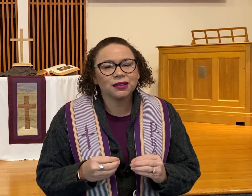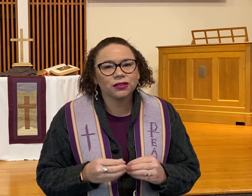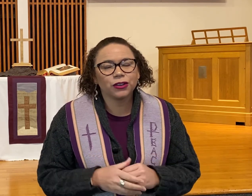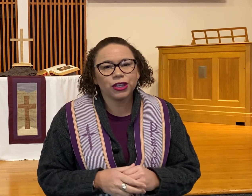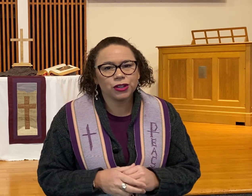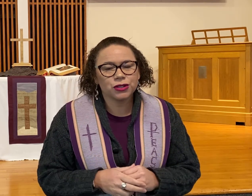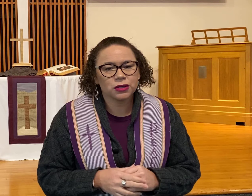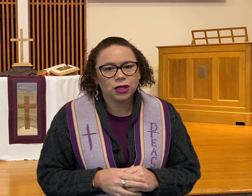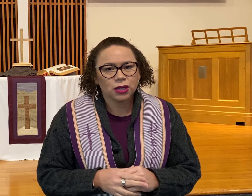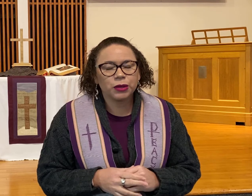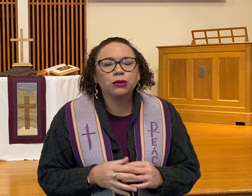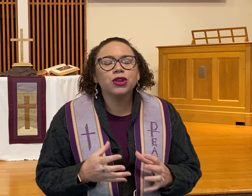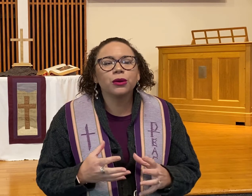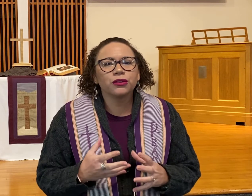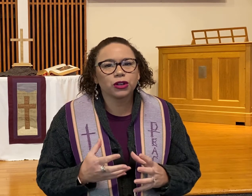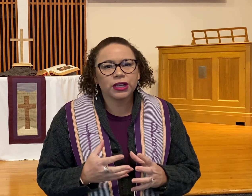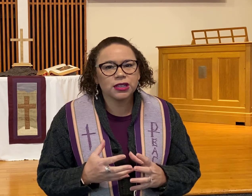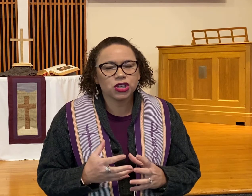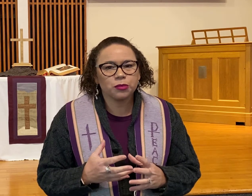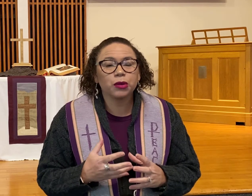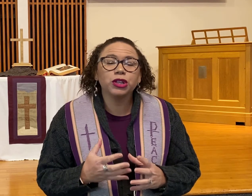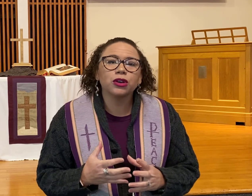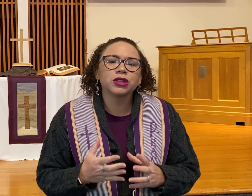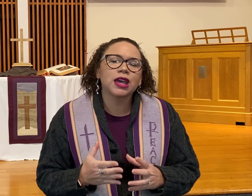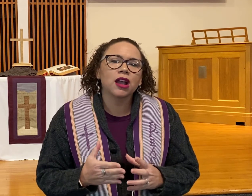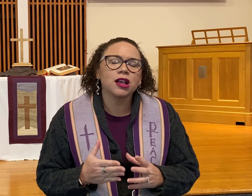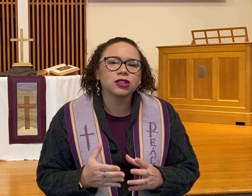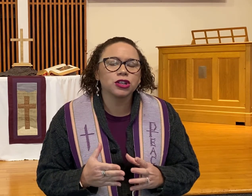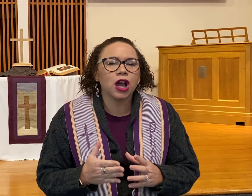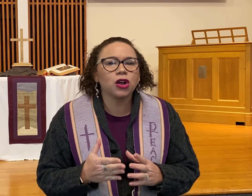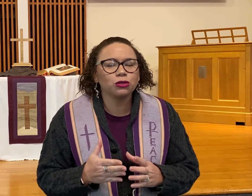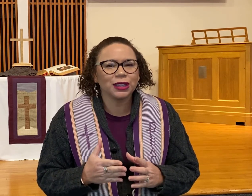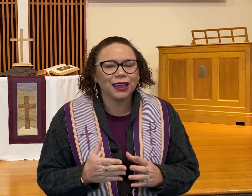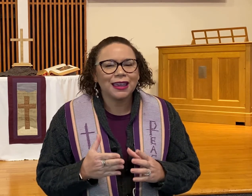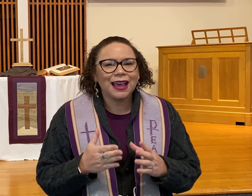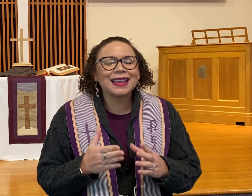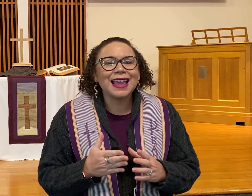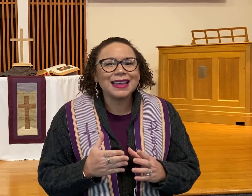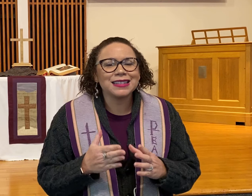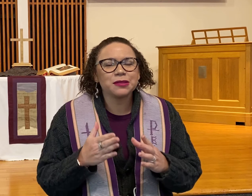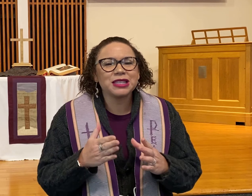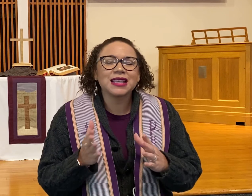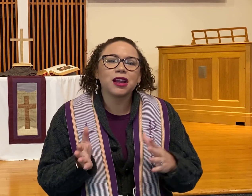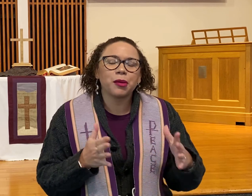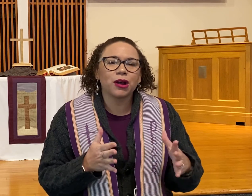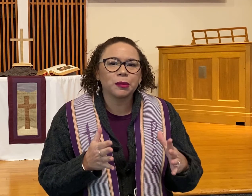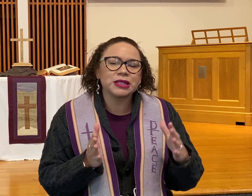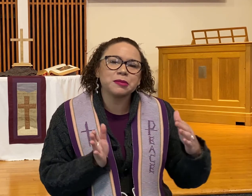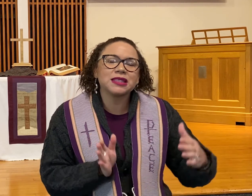for years. We don't know of her condition, but we know that that caused her not only, again, to be set apart, but to be